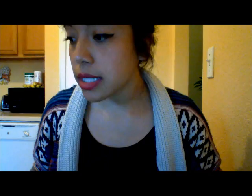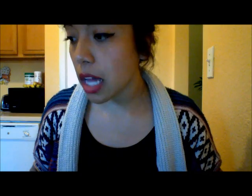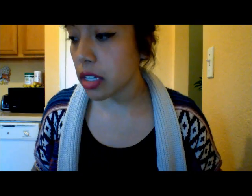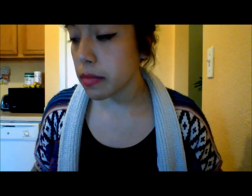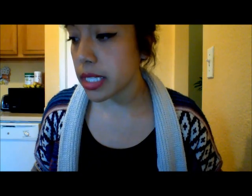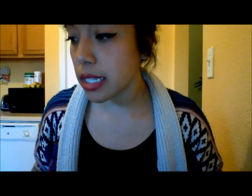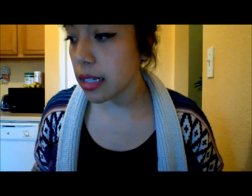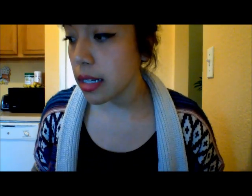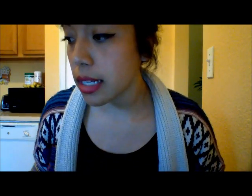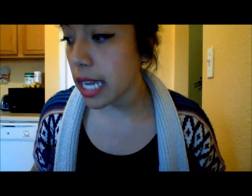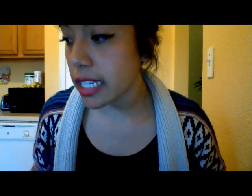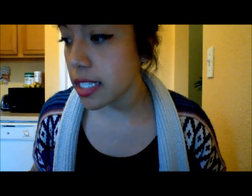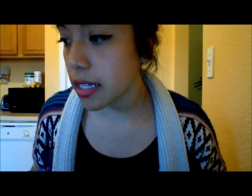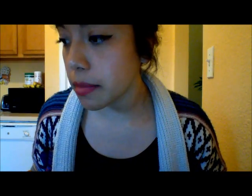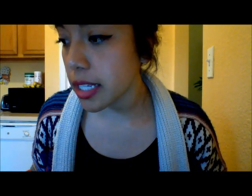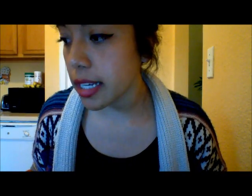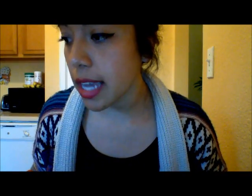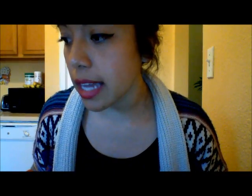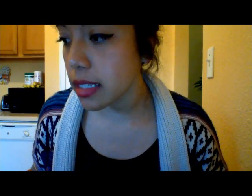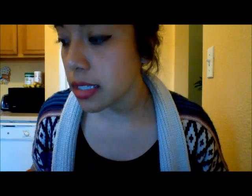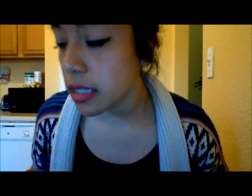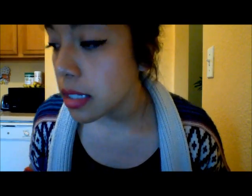teller machine, ATM, to get cash.